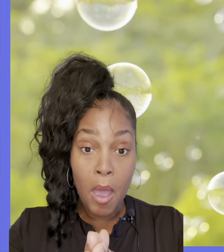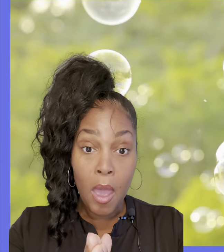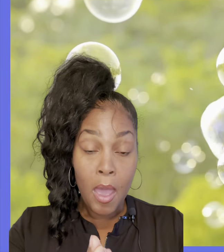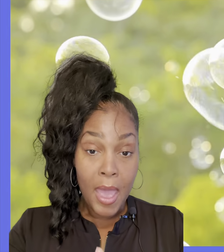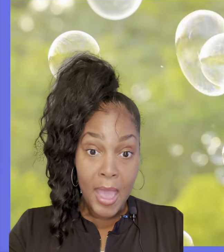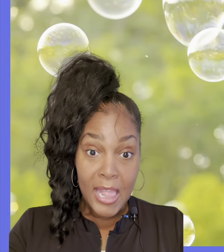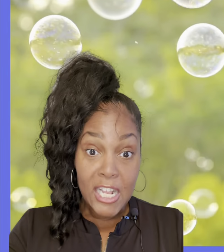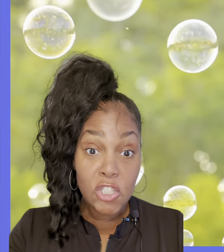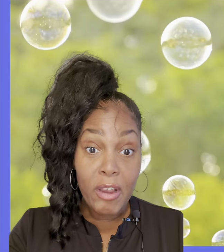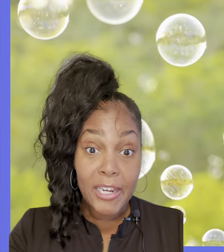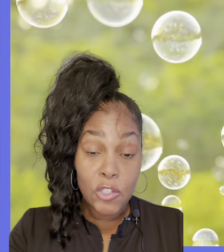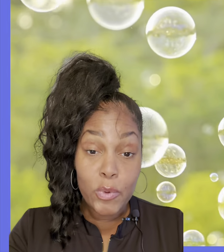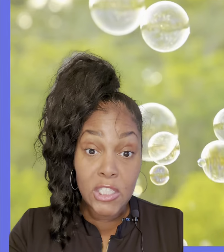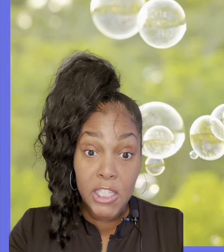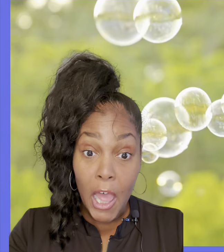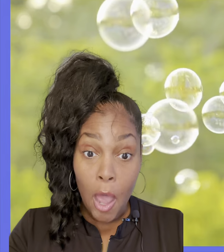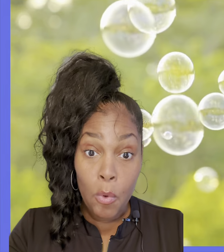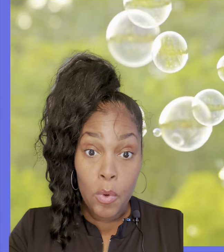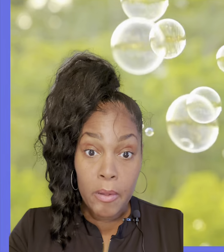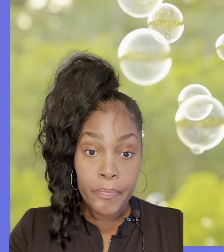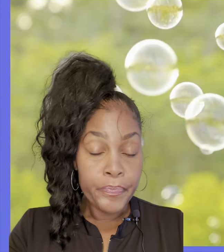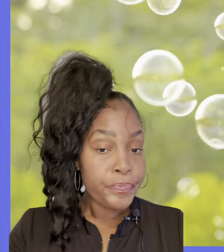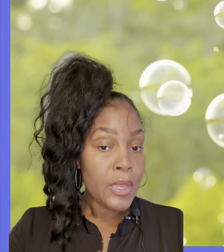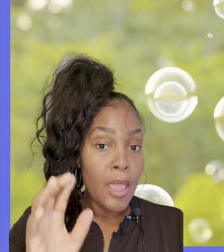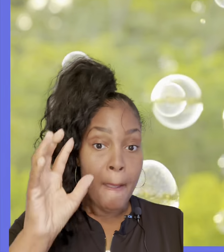pop. Let's try to do it slow.